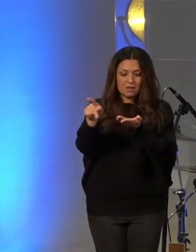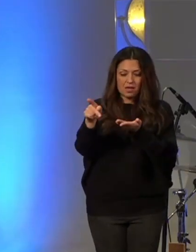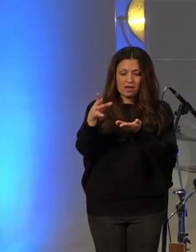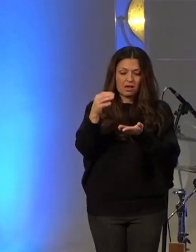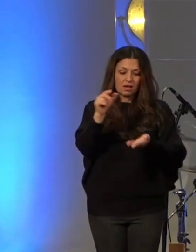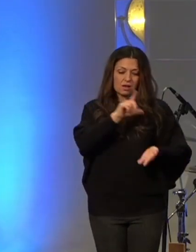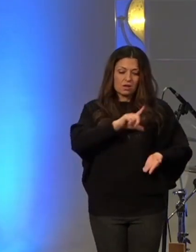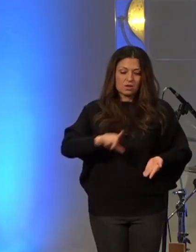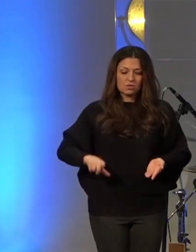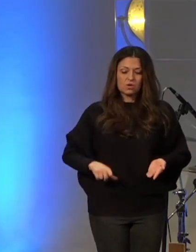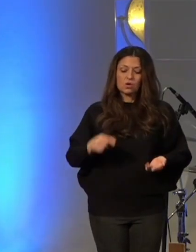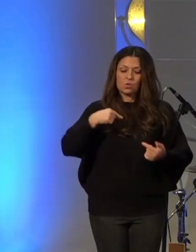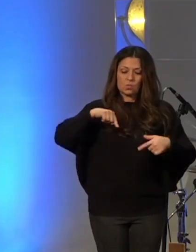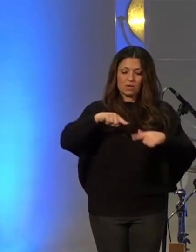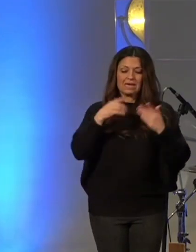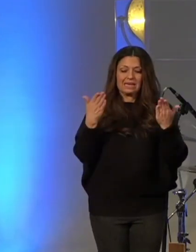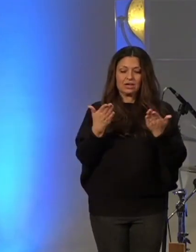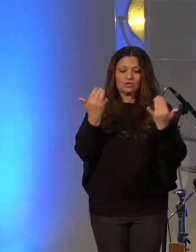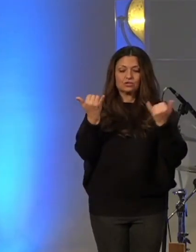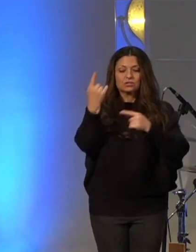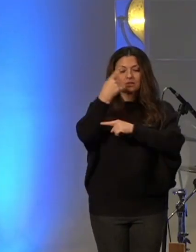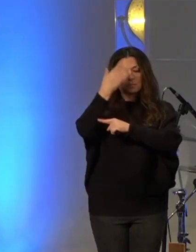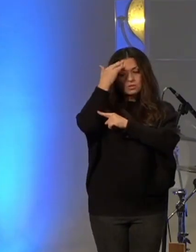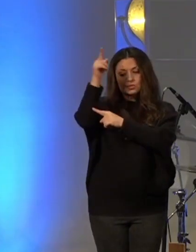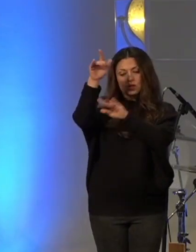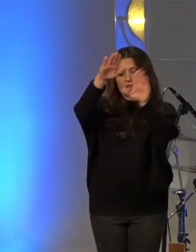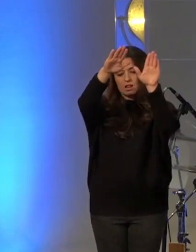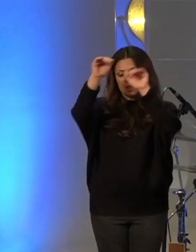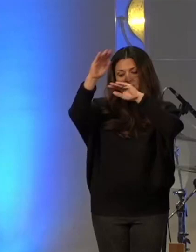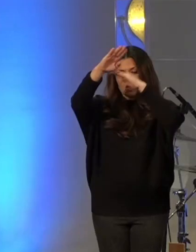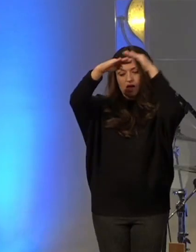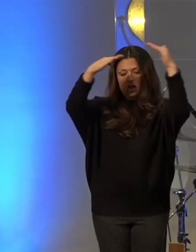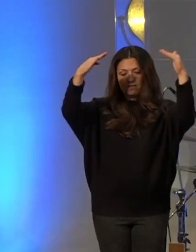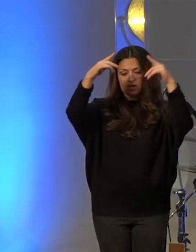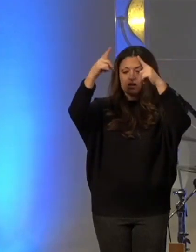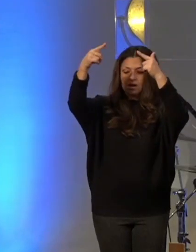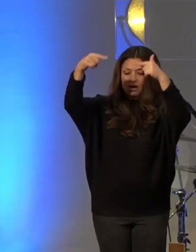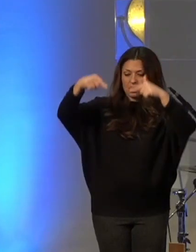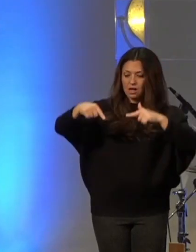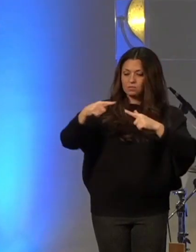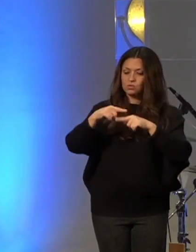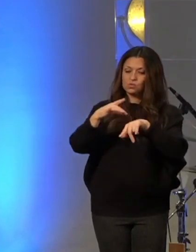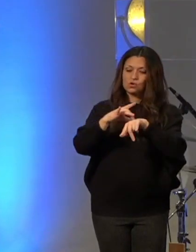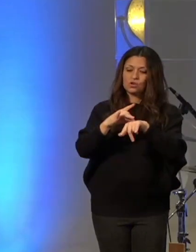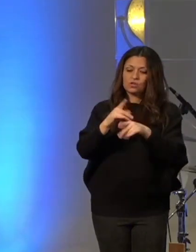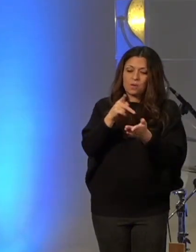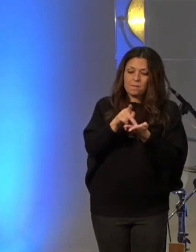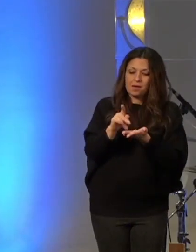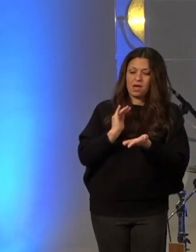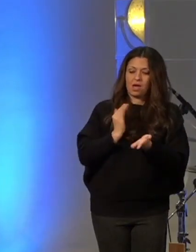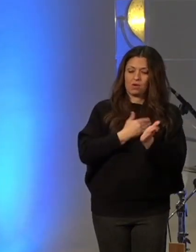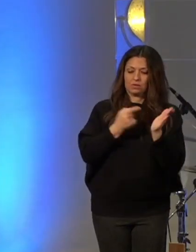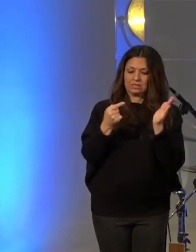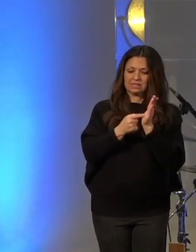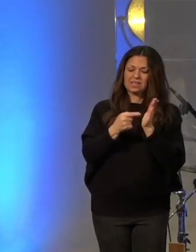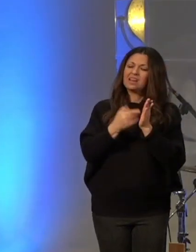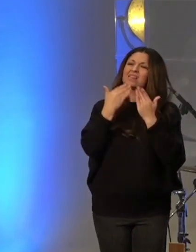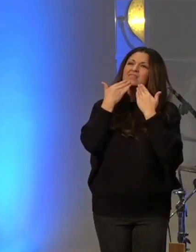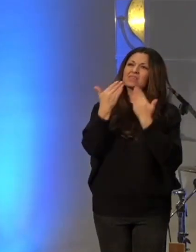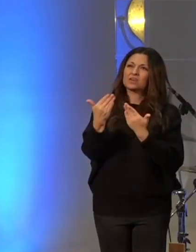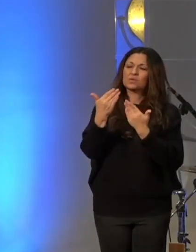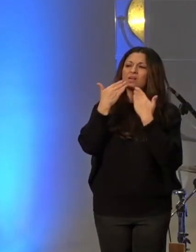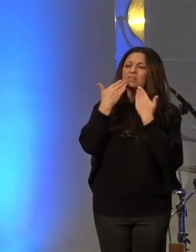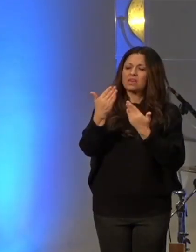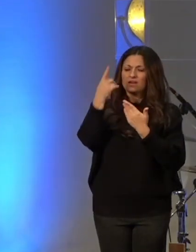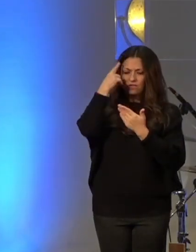because you left heaven to come to earth and pay our debt. Thank you. Thank you for dying on the cross for